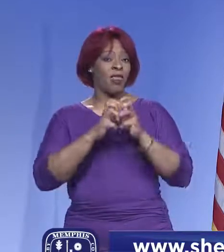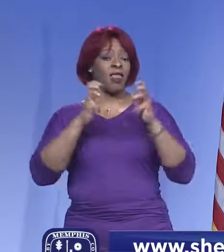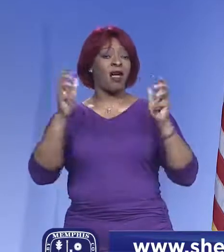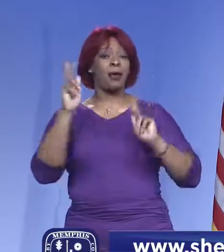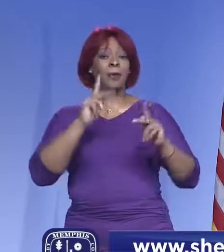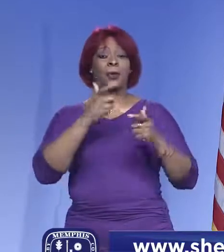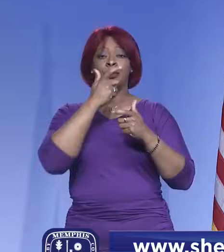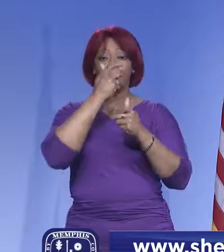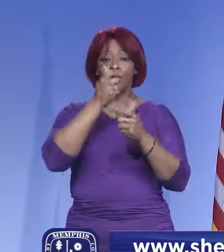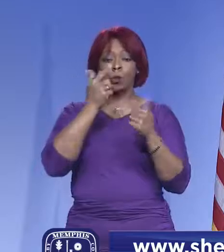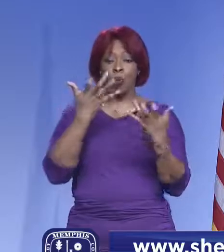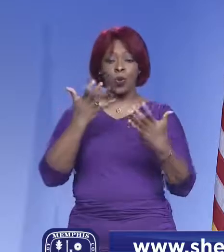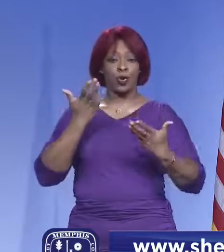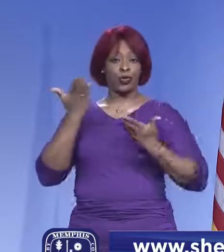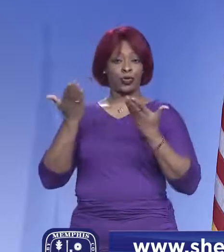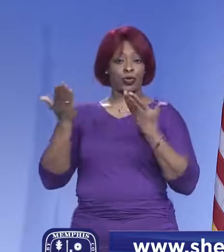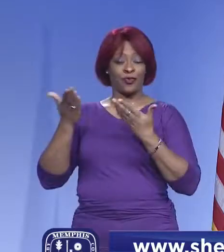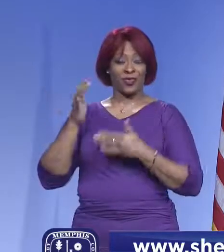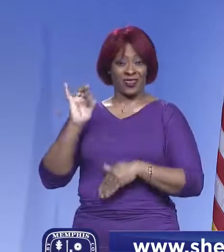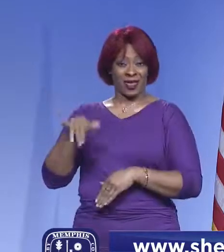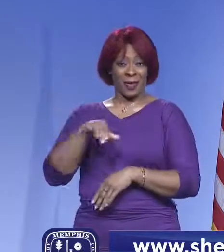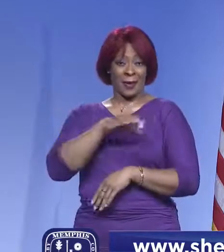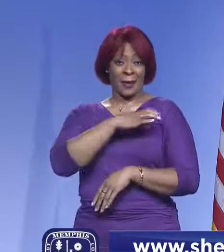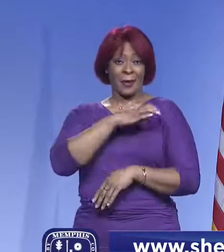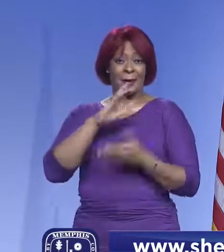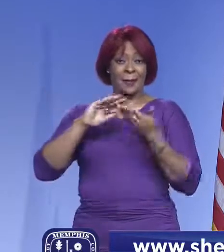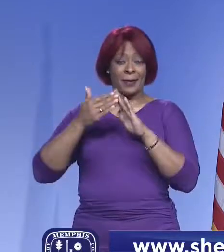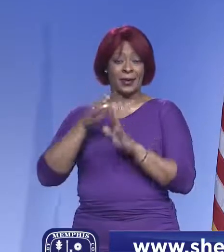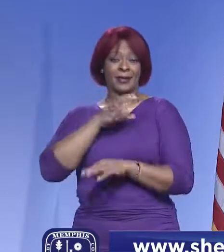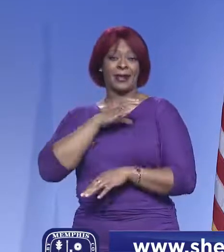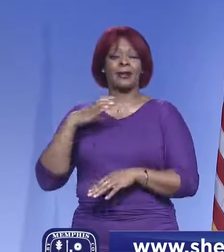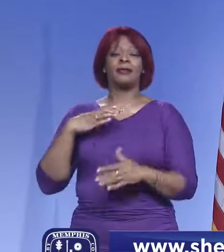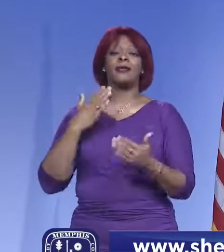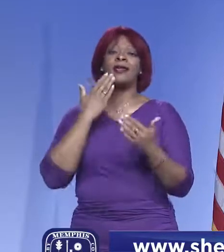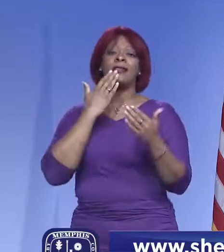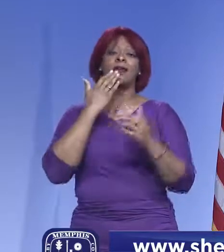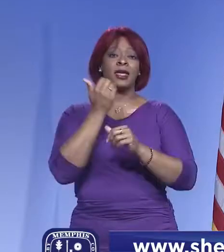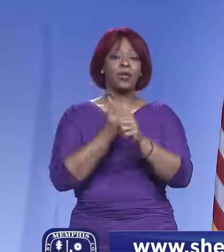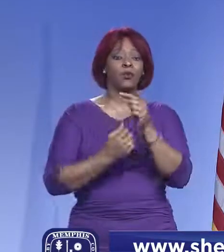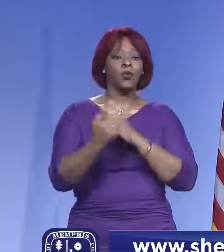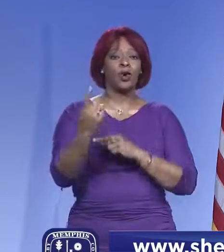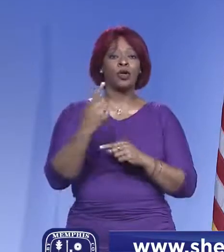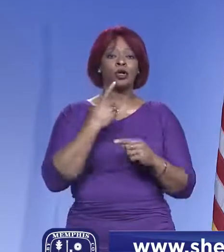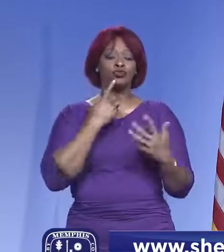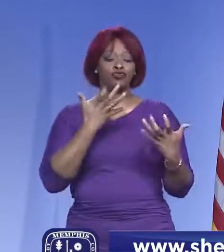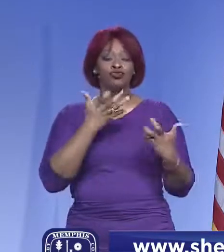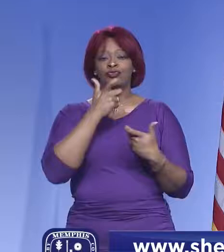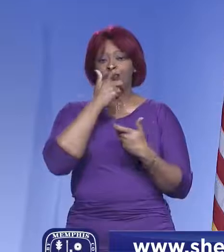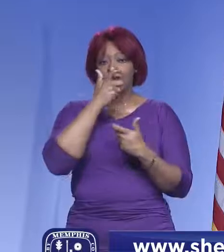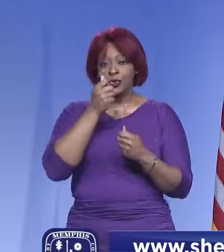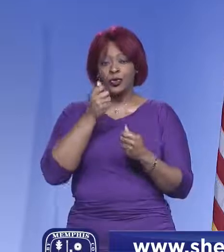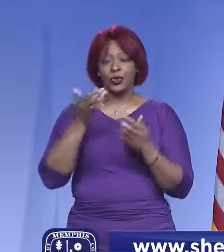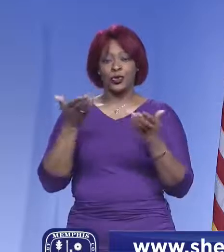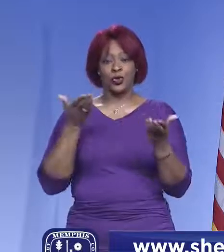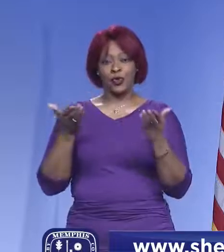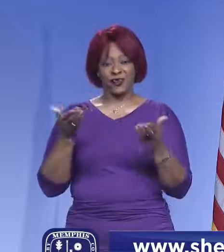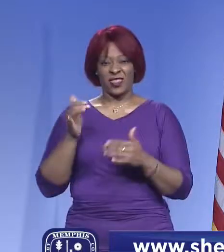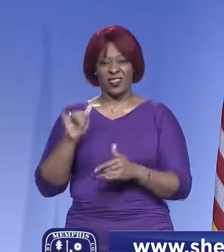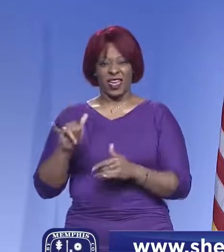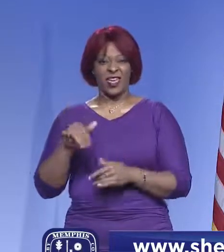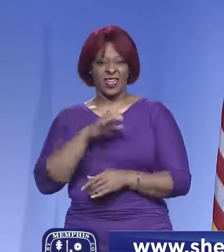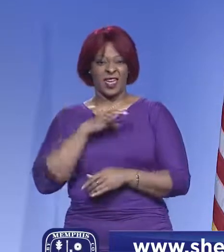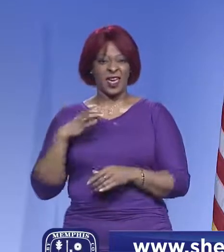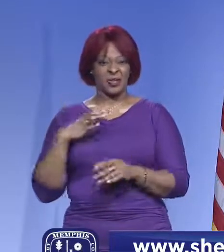in serving on that COVID Community Council. And so I want to thank everyone who expressed an interest in serving. And we